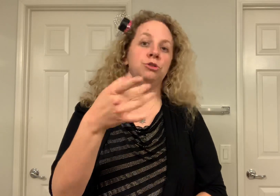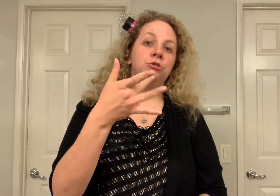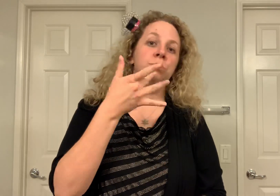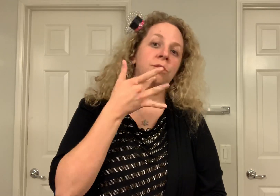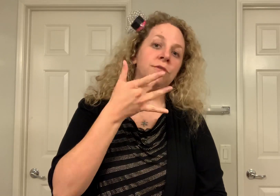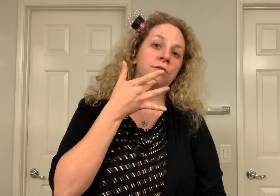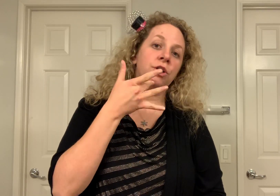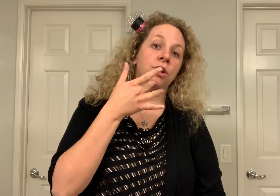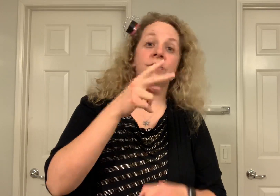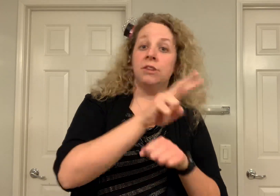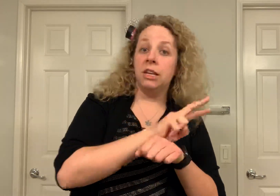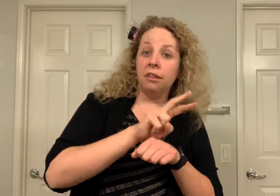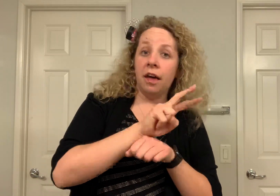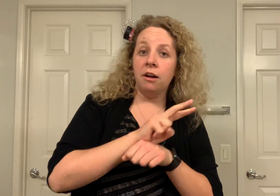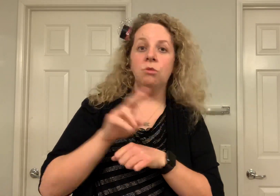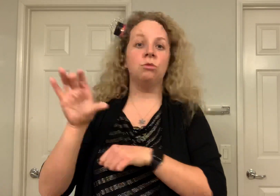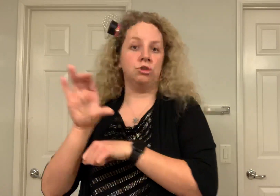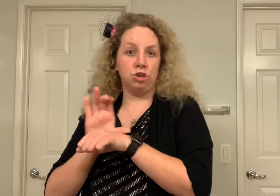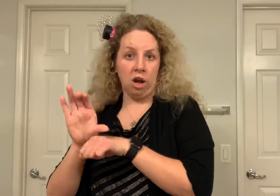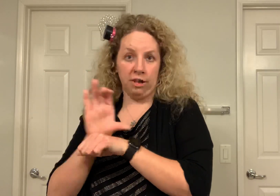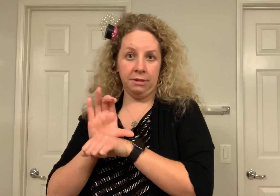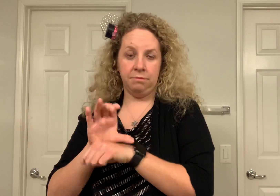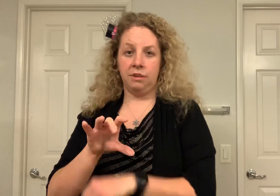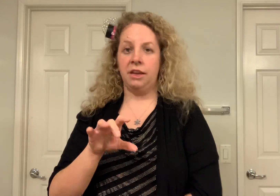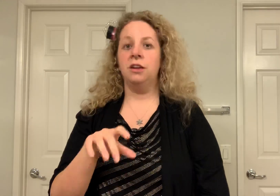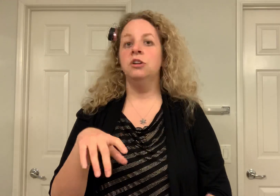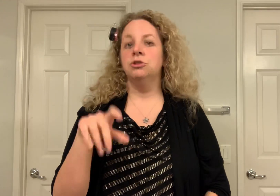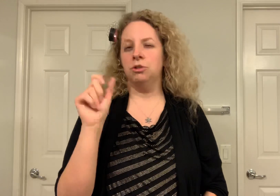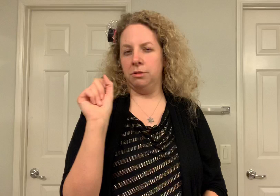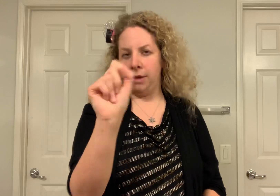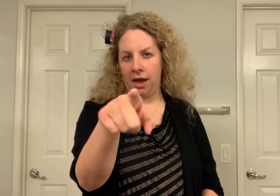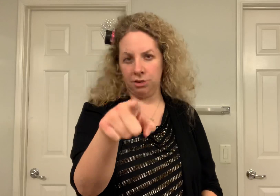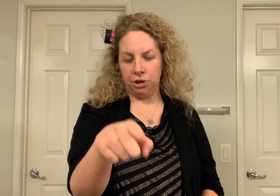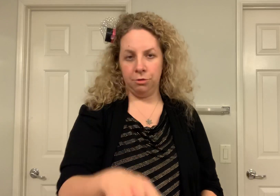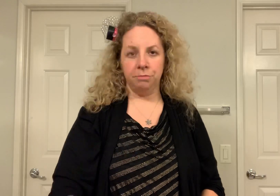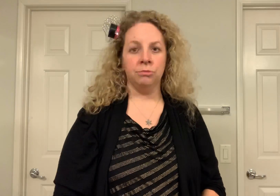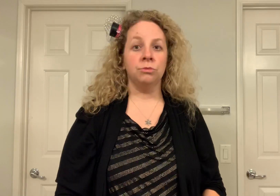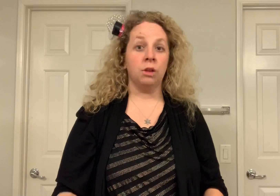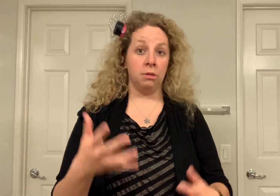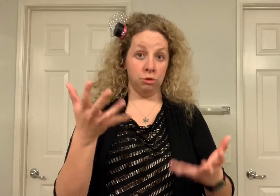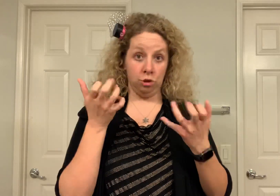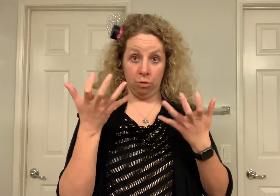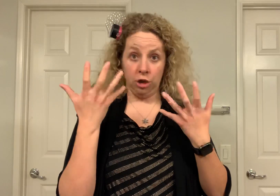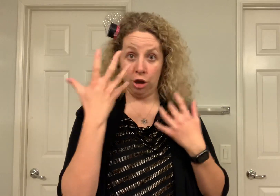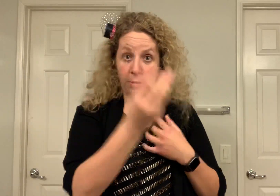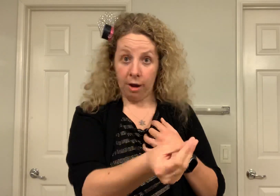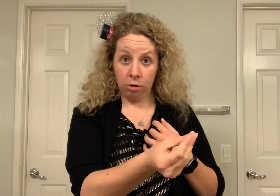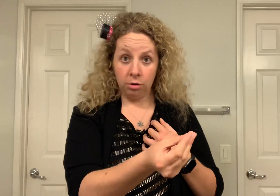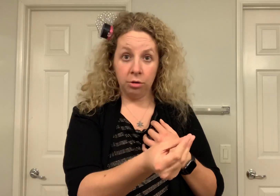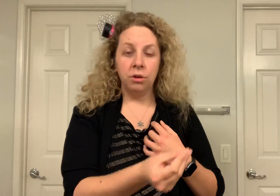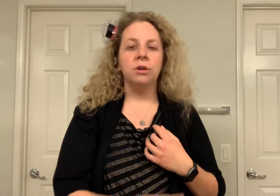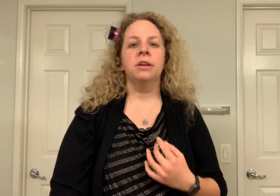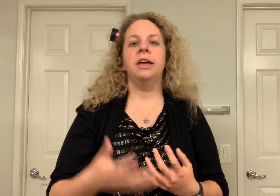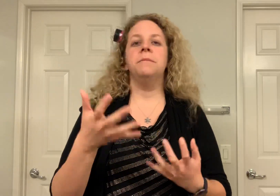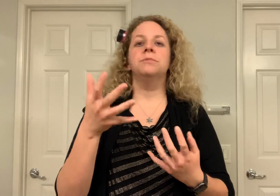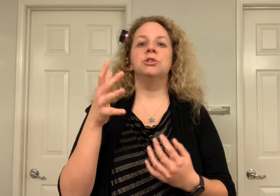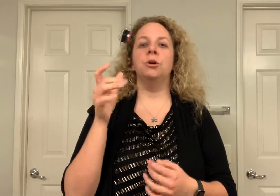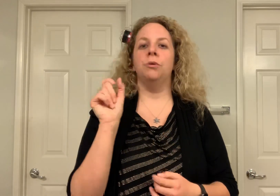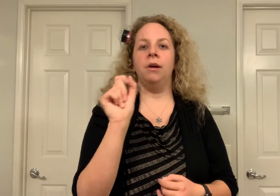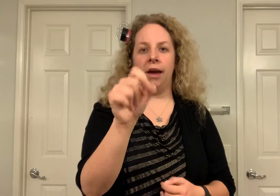you prefer vanilla or chocolate? Okay, so let me ask you. Did you want to go out? Okay, so